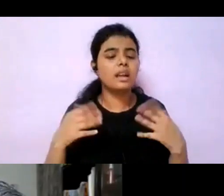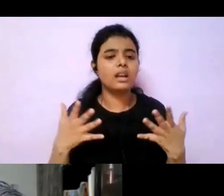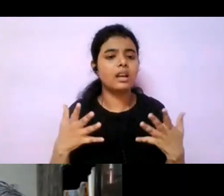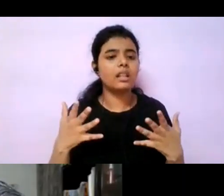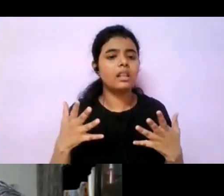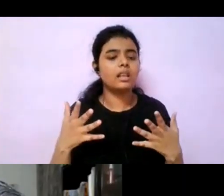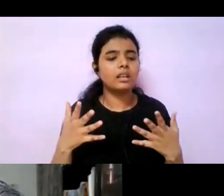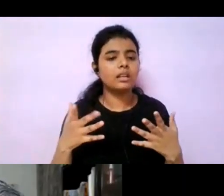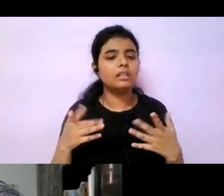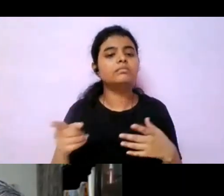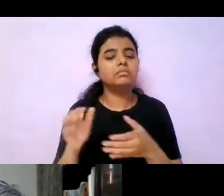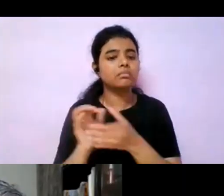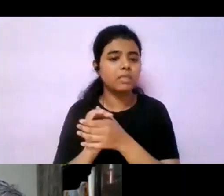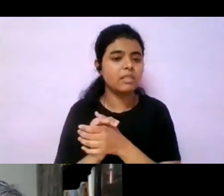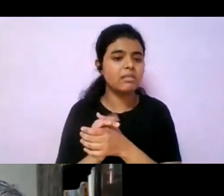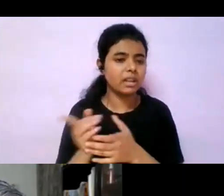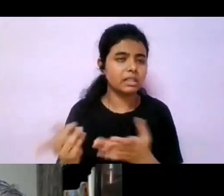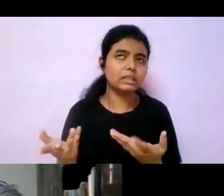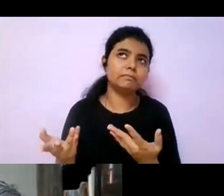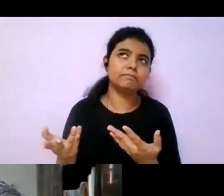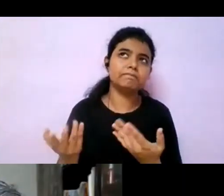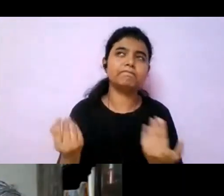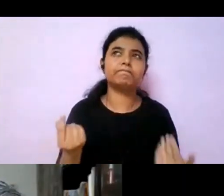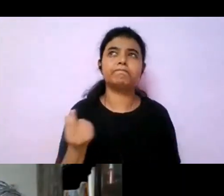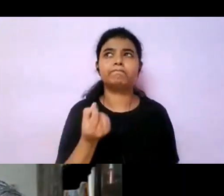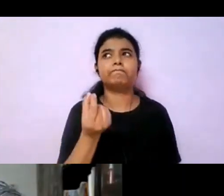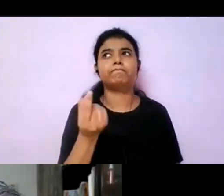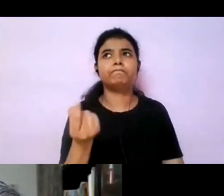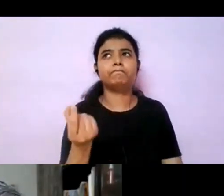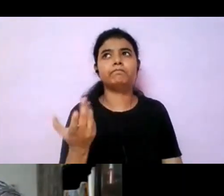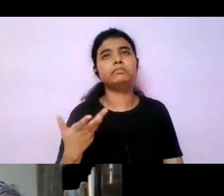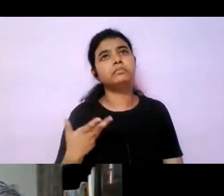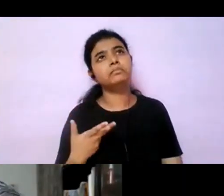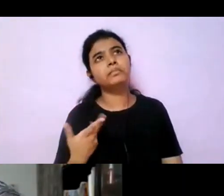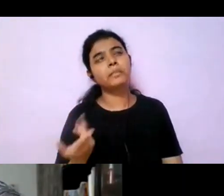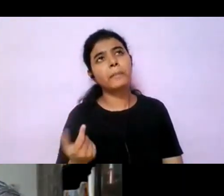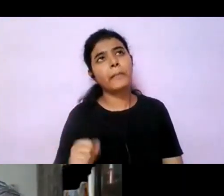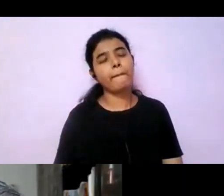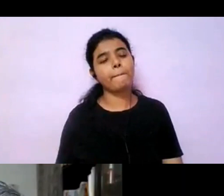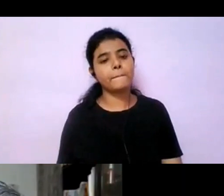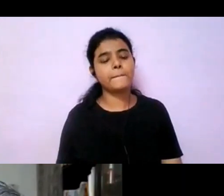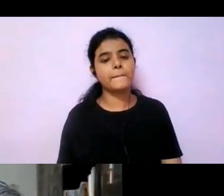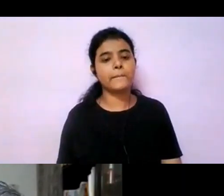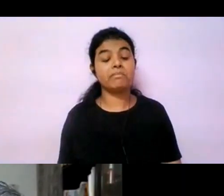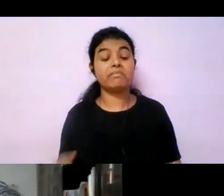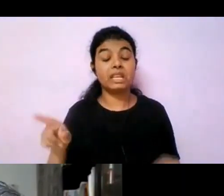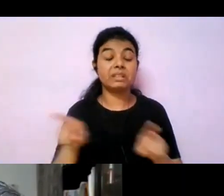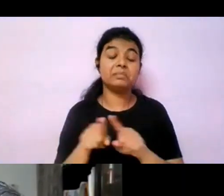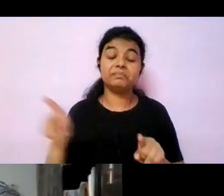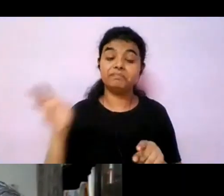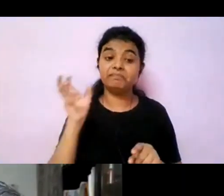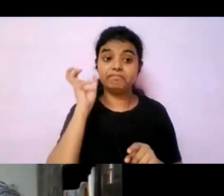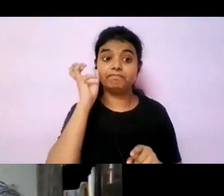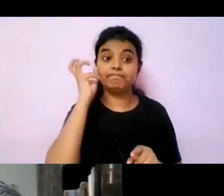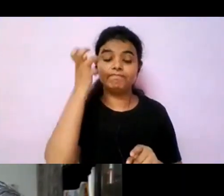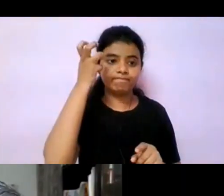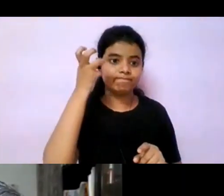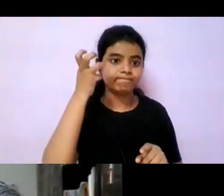often like his anguish, his anger, and